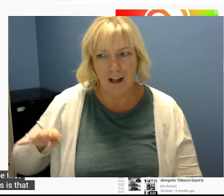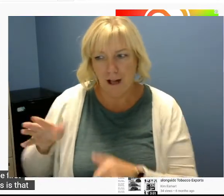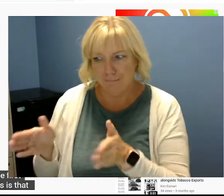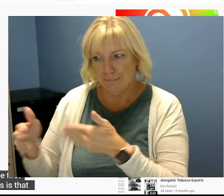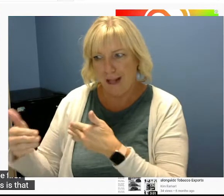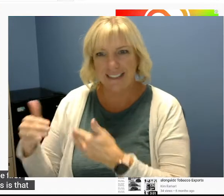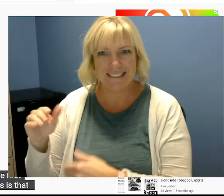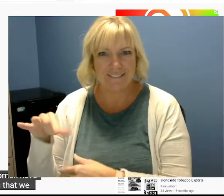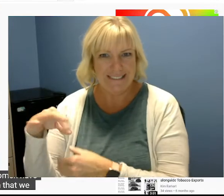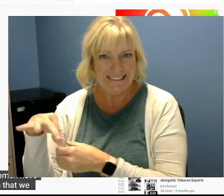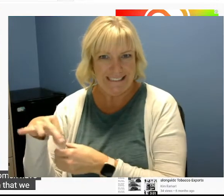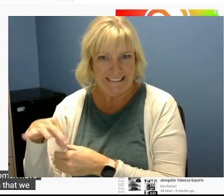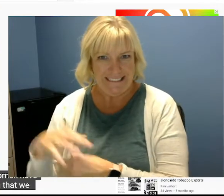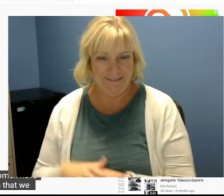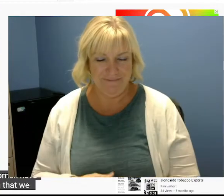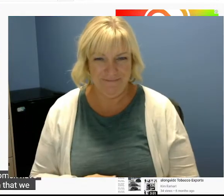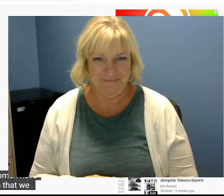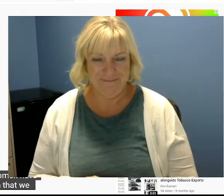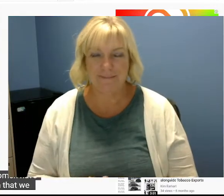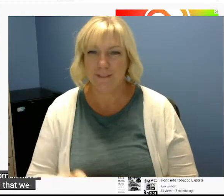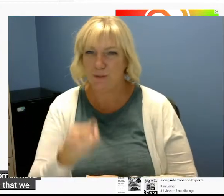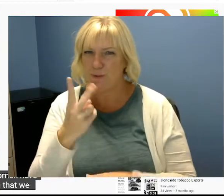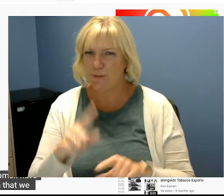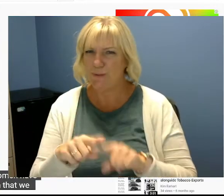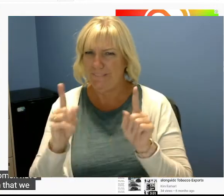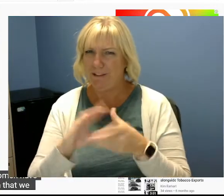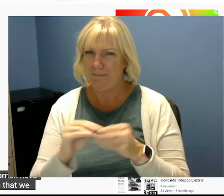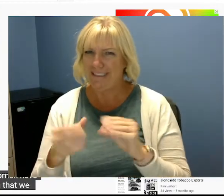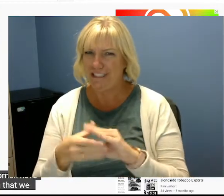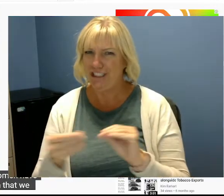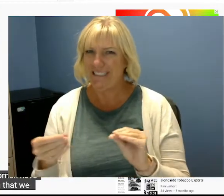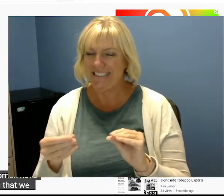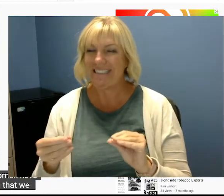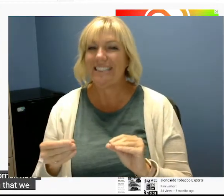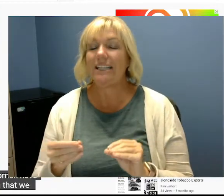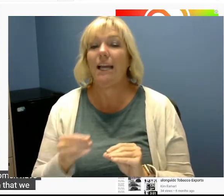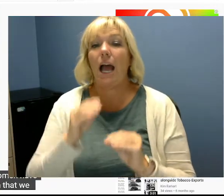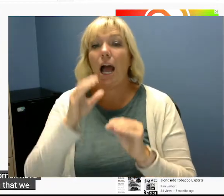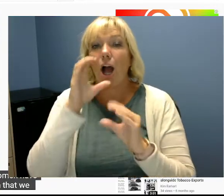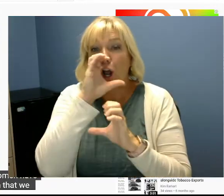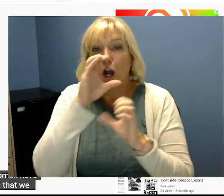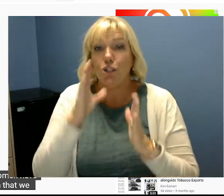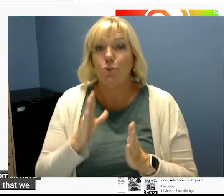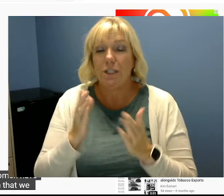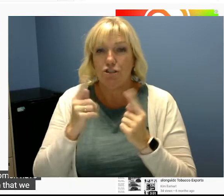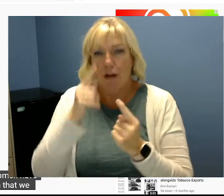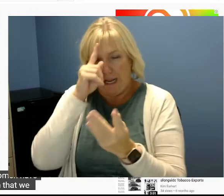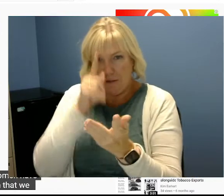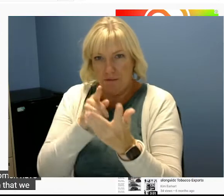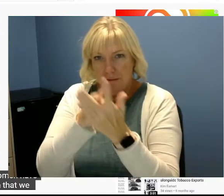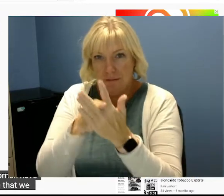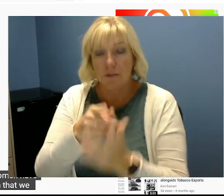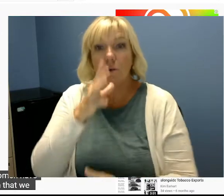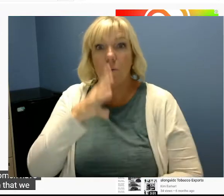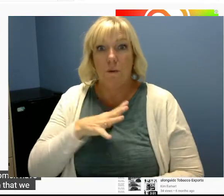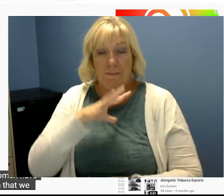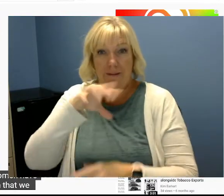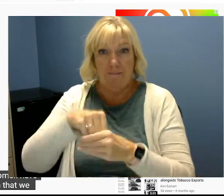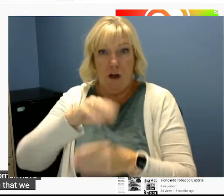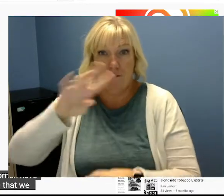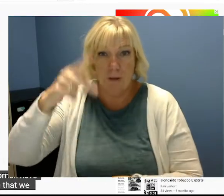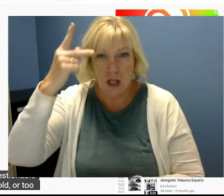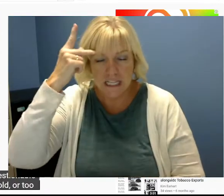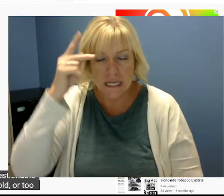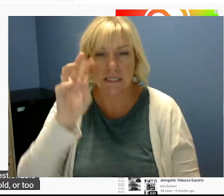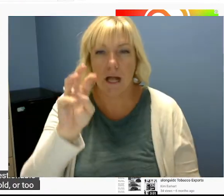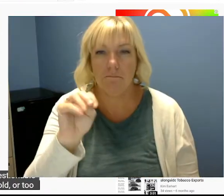cartoonist is telling us is that when women get in politics, it's chaos. Women have no place in politics. And the only